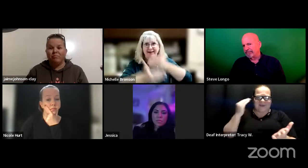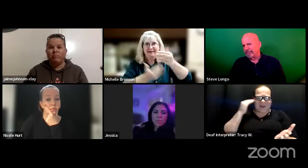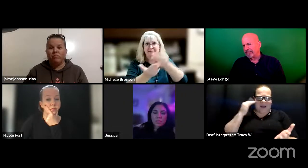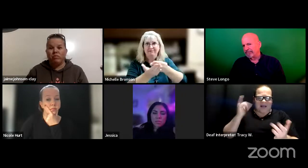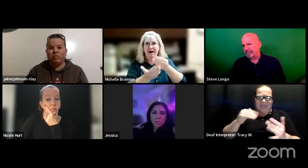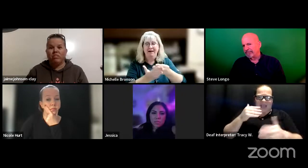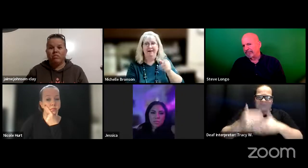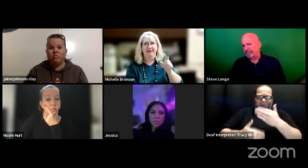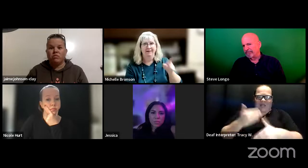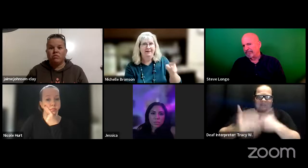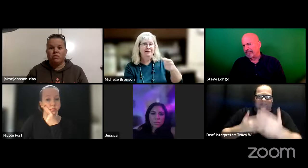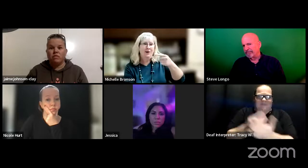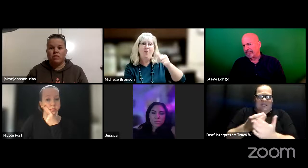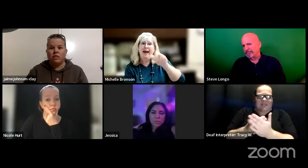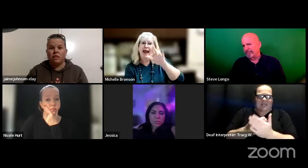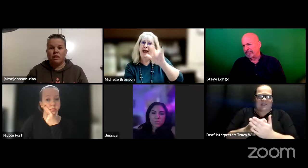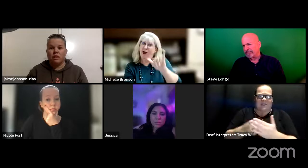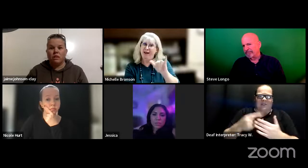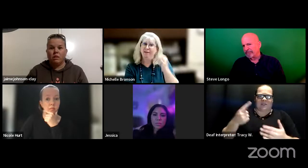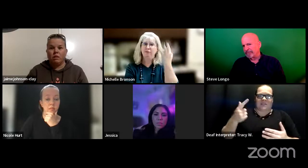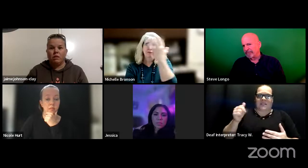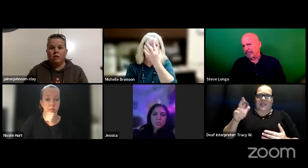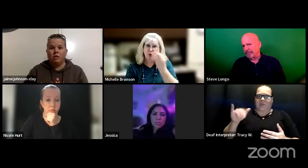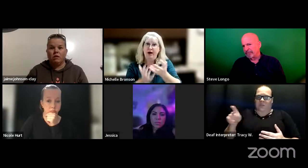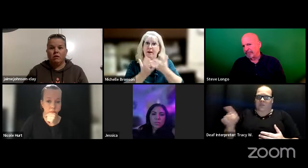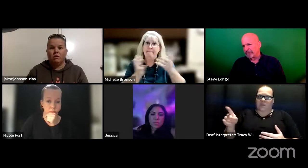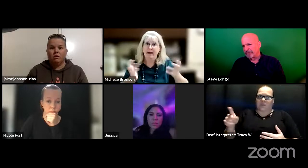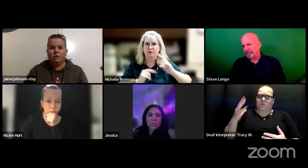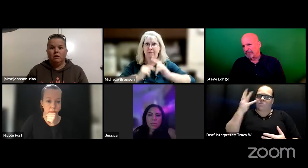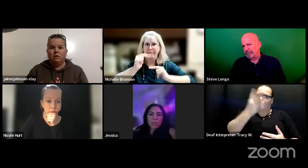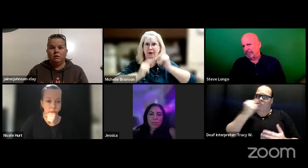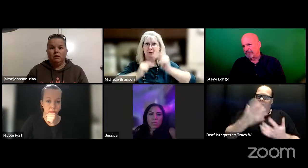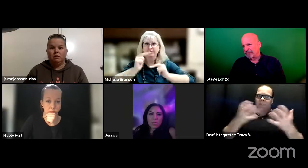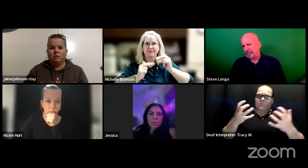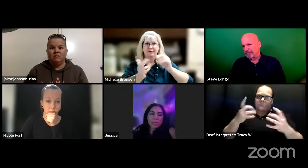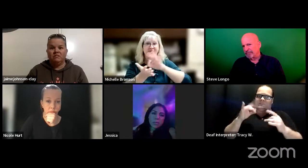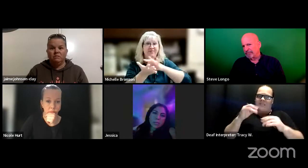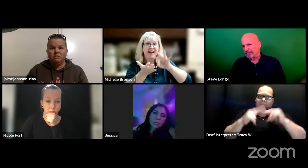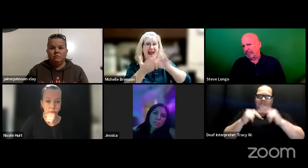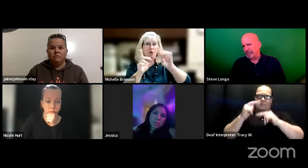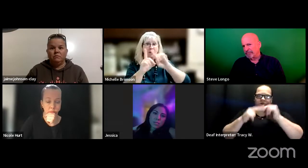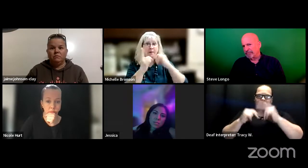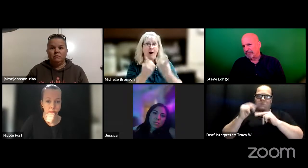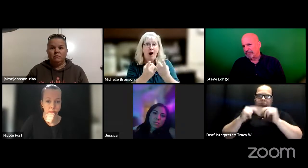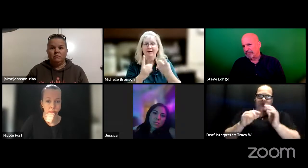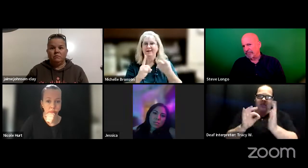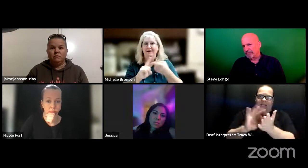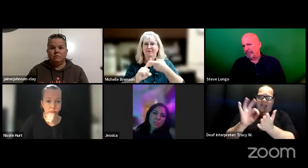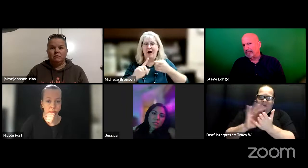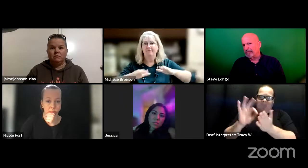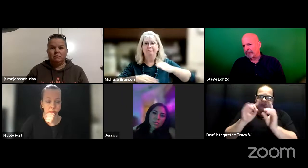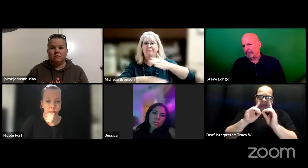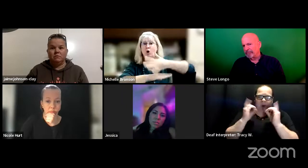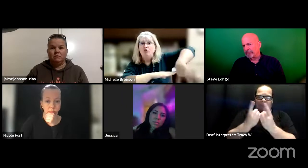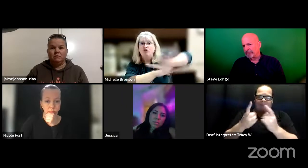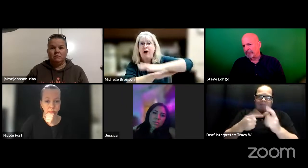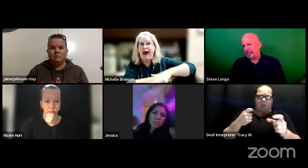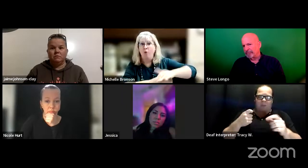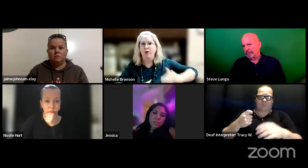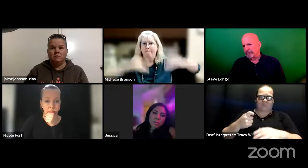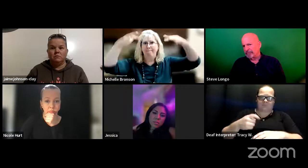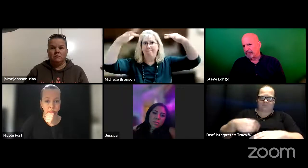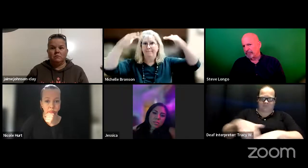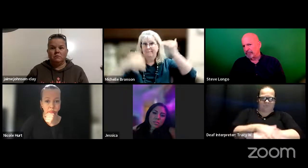our bills were paid. And Gary allowed us to keep moving forward. He pretty much built